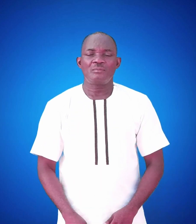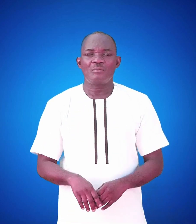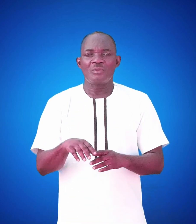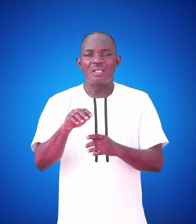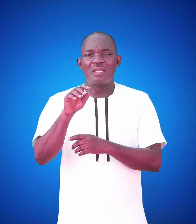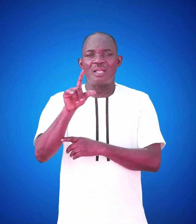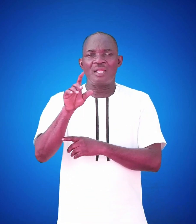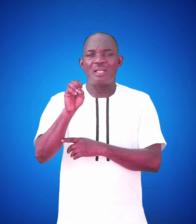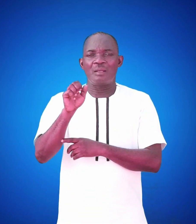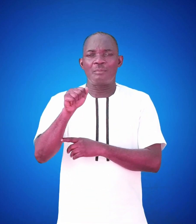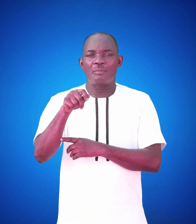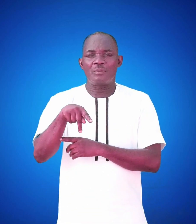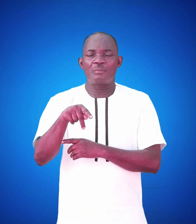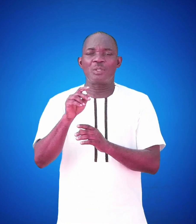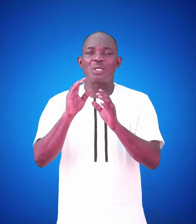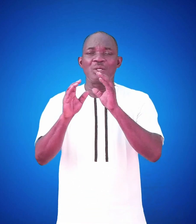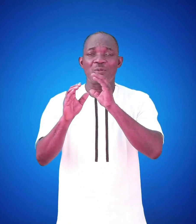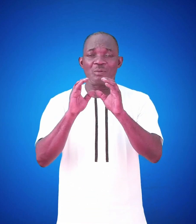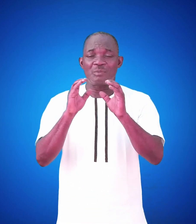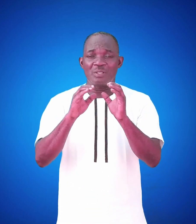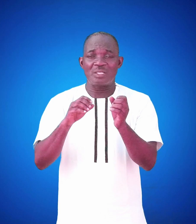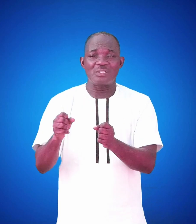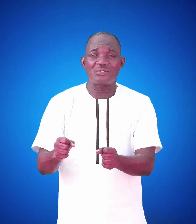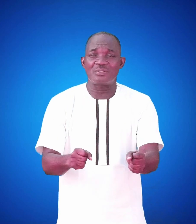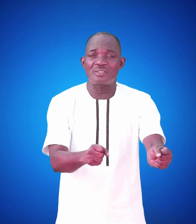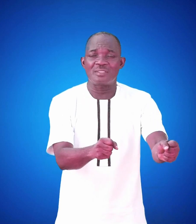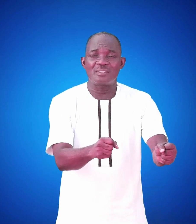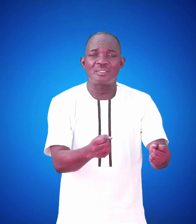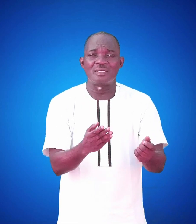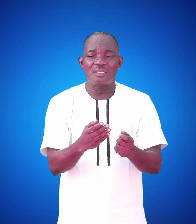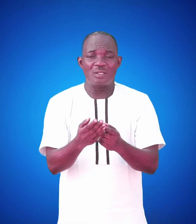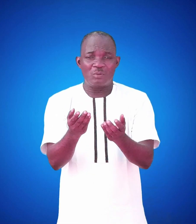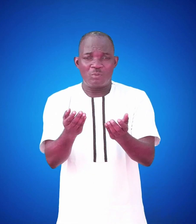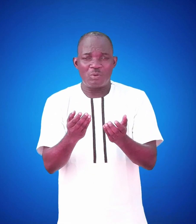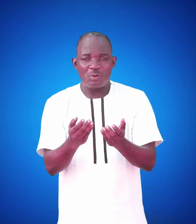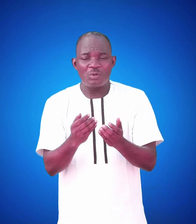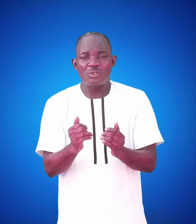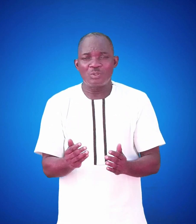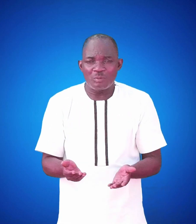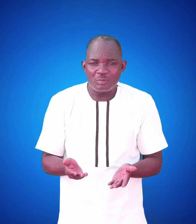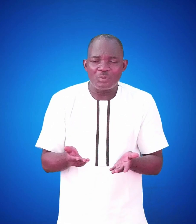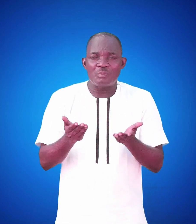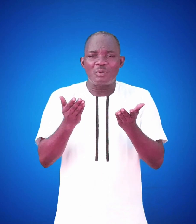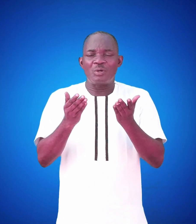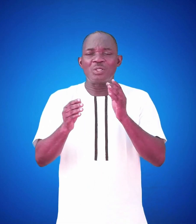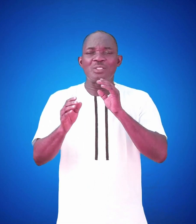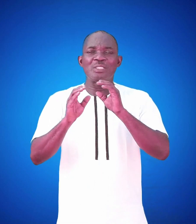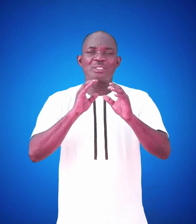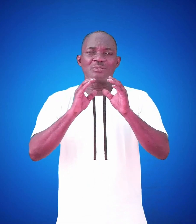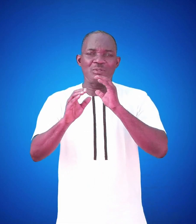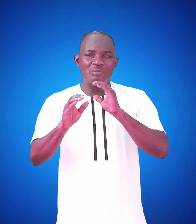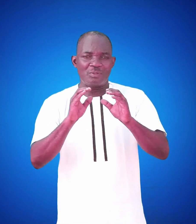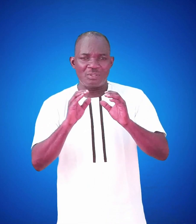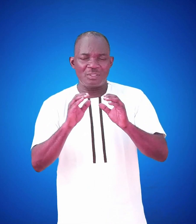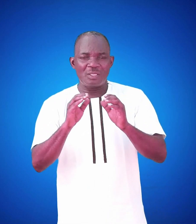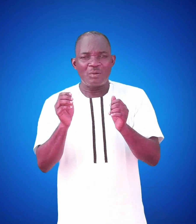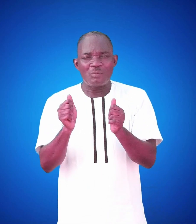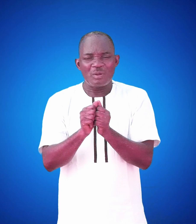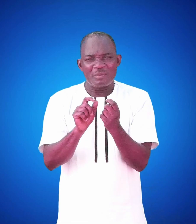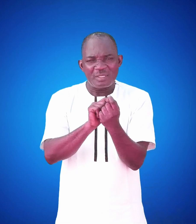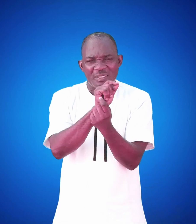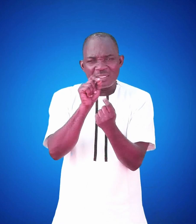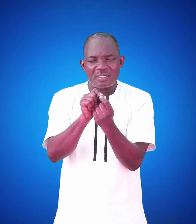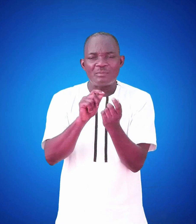The LEAP communication strategy seeks to promote communication with